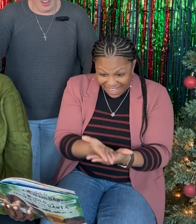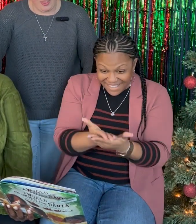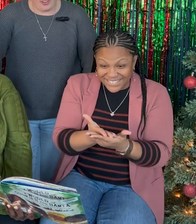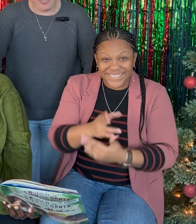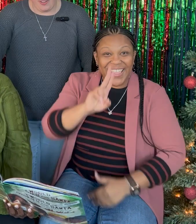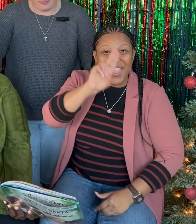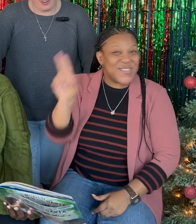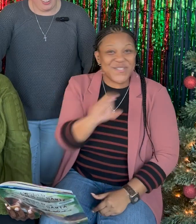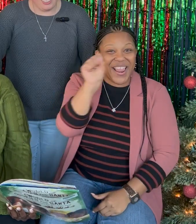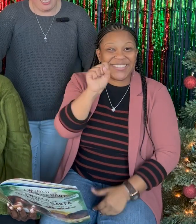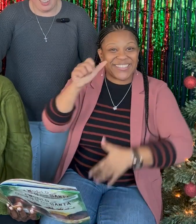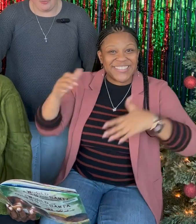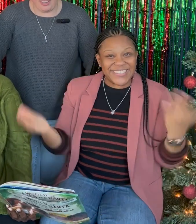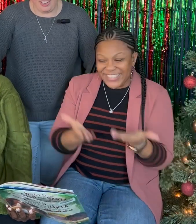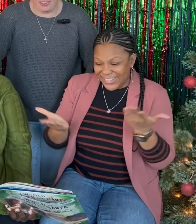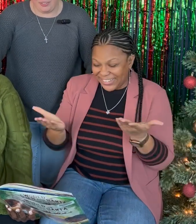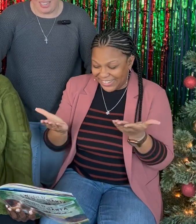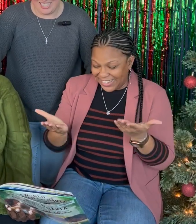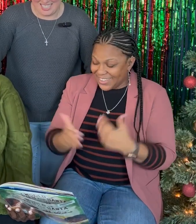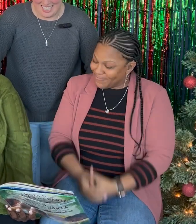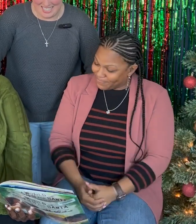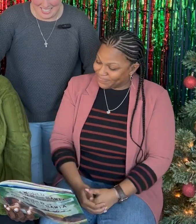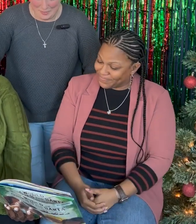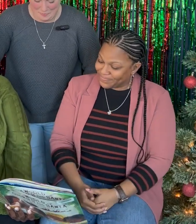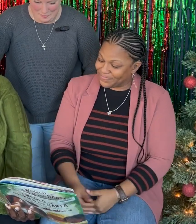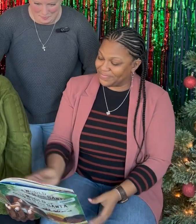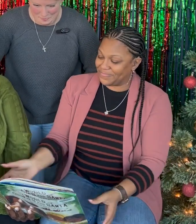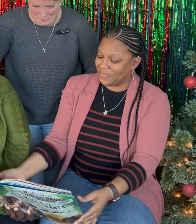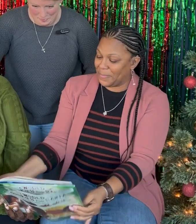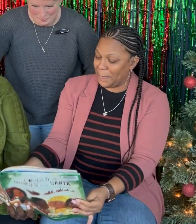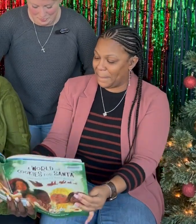Going all the way around the world, now we're here at the United States.